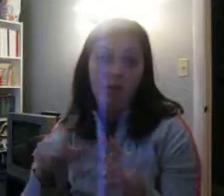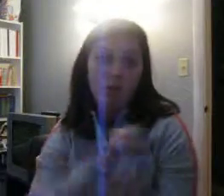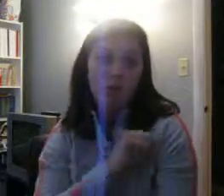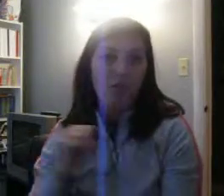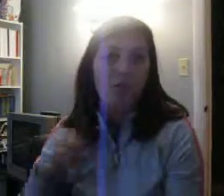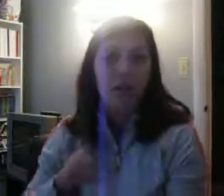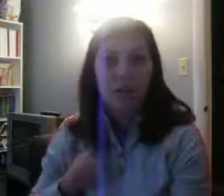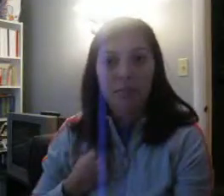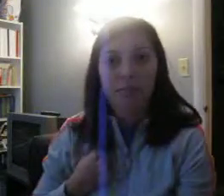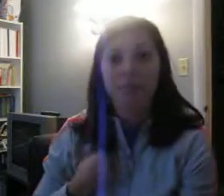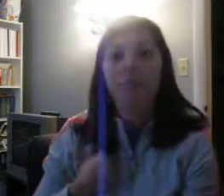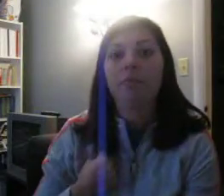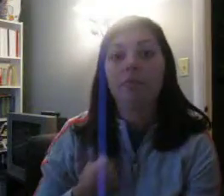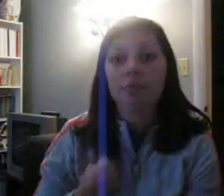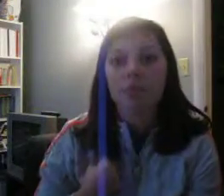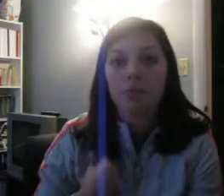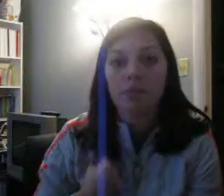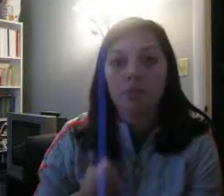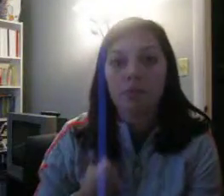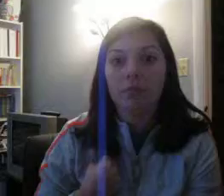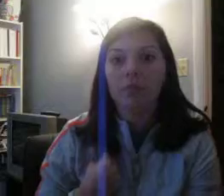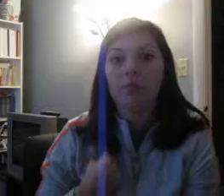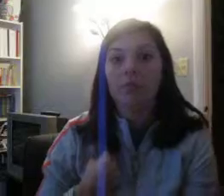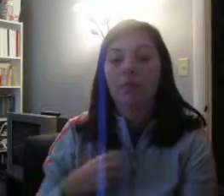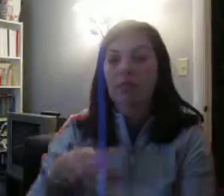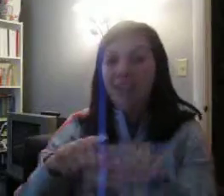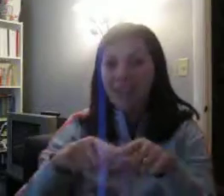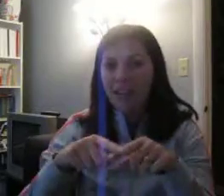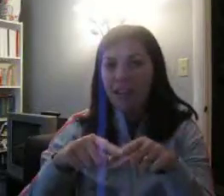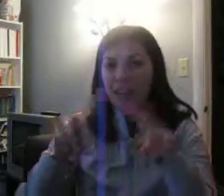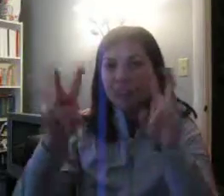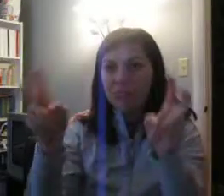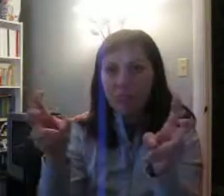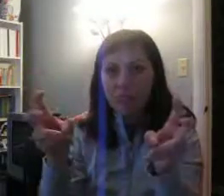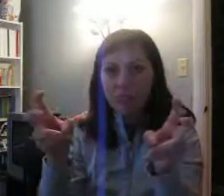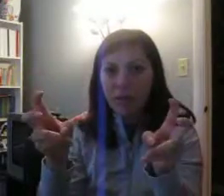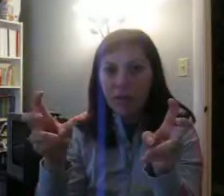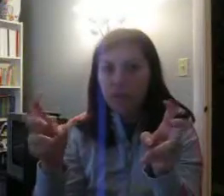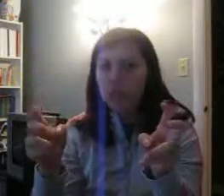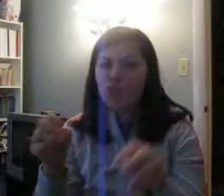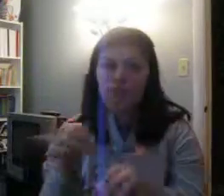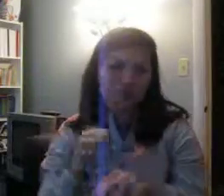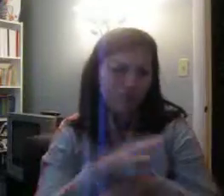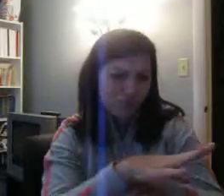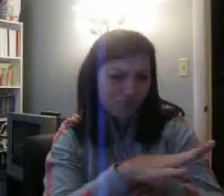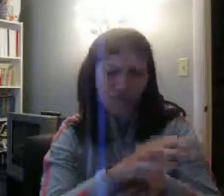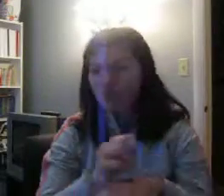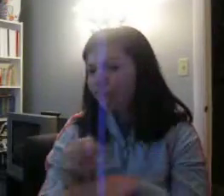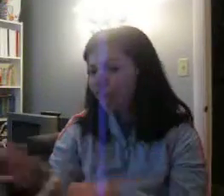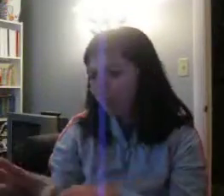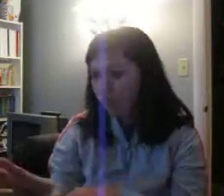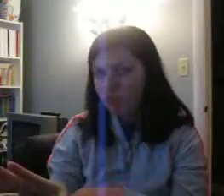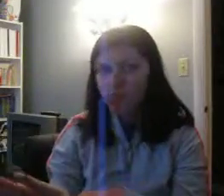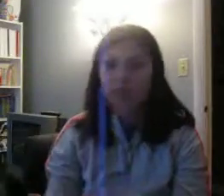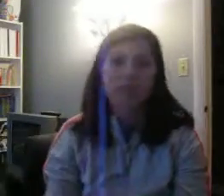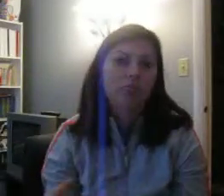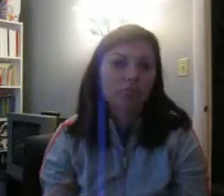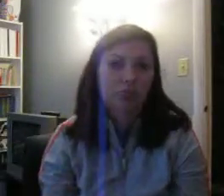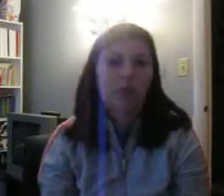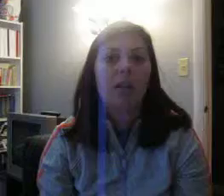gets sent to either one of those. So let's say mine goes to the House of Representatives. I'm not